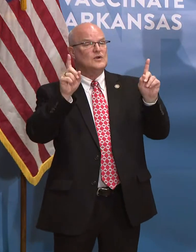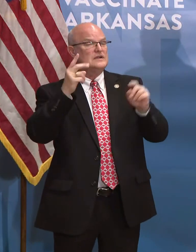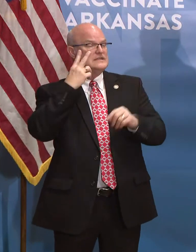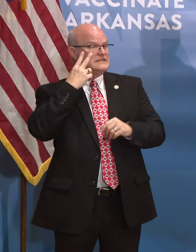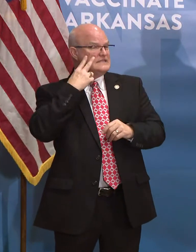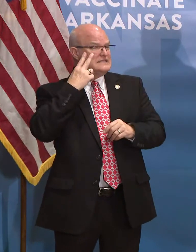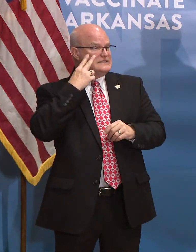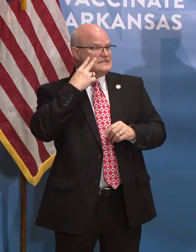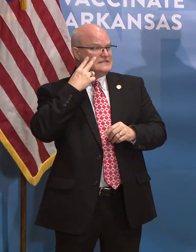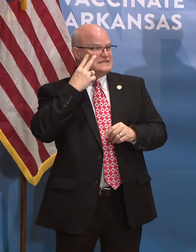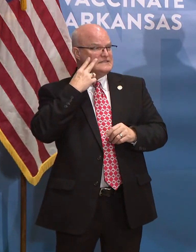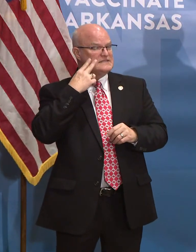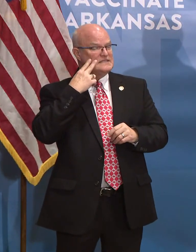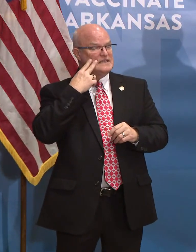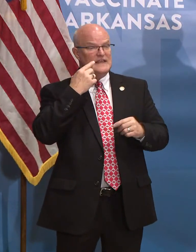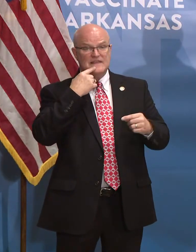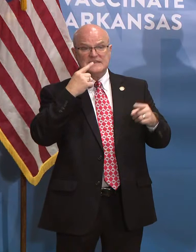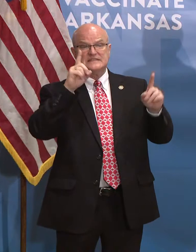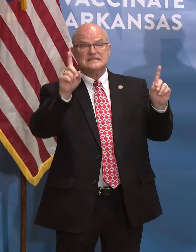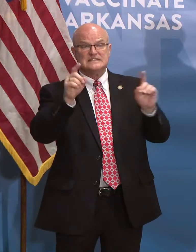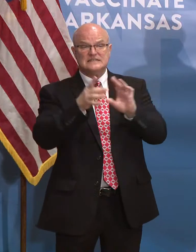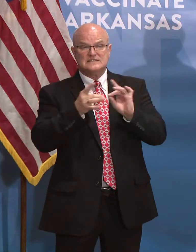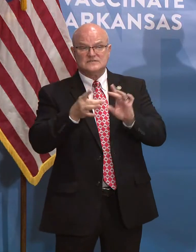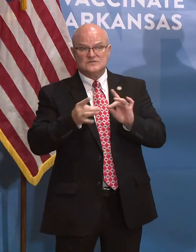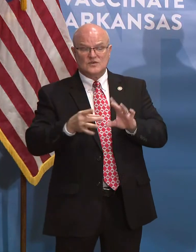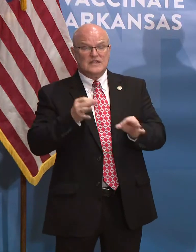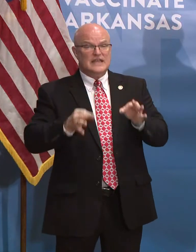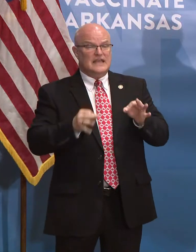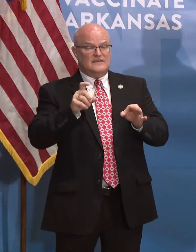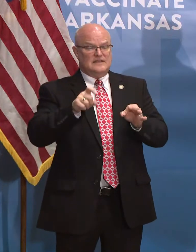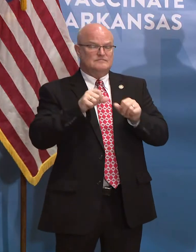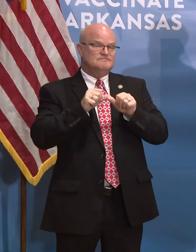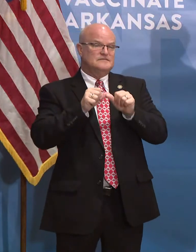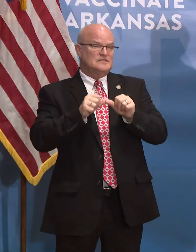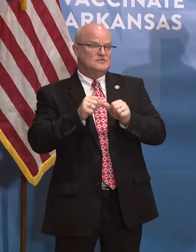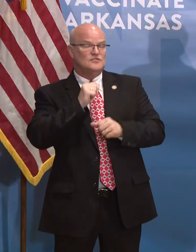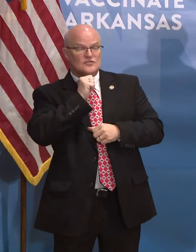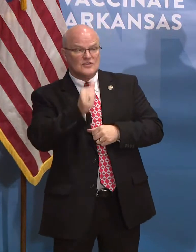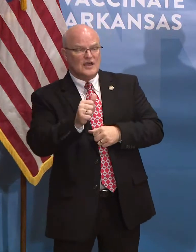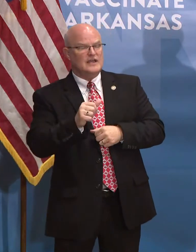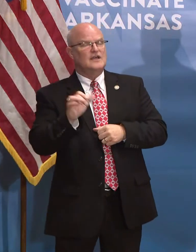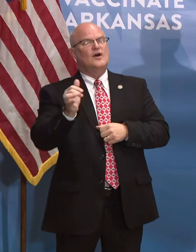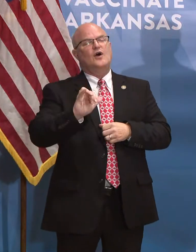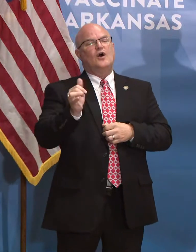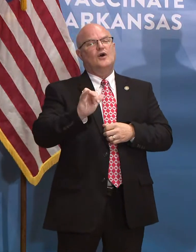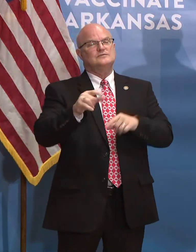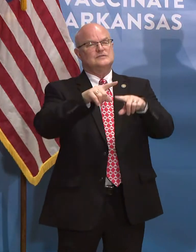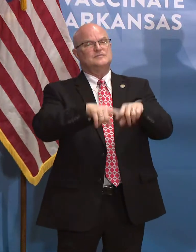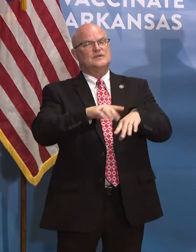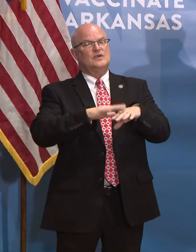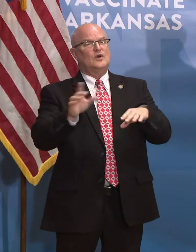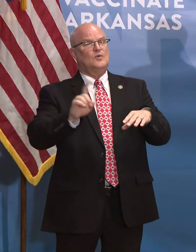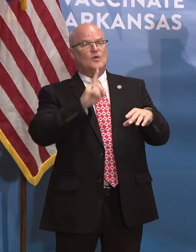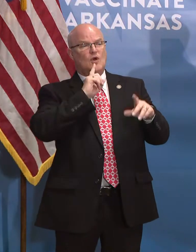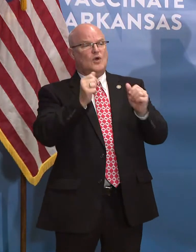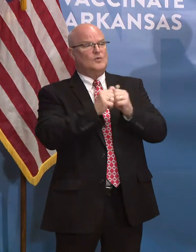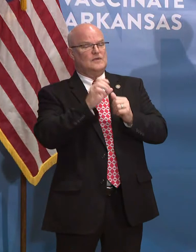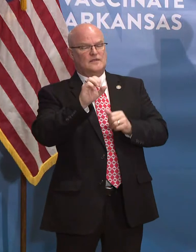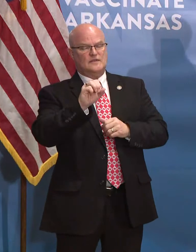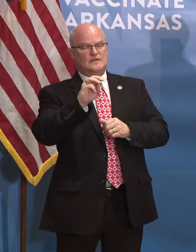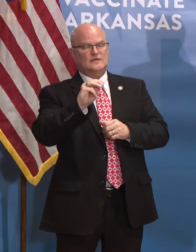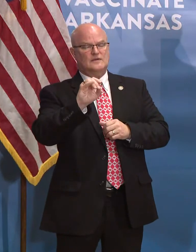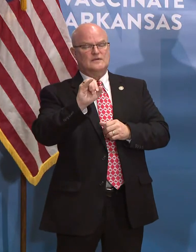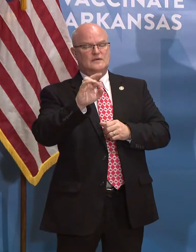see the success of it and whether it needs to be continued, and also depending on where we are with the